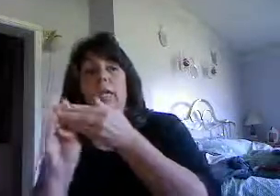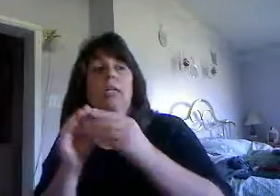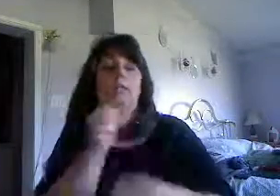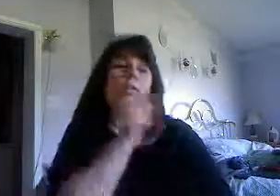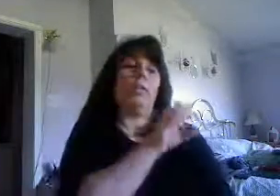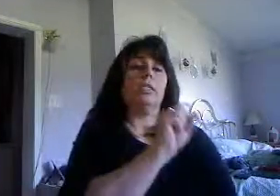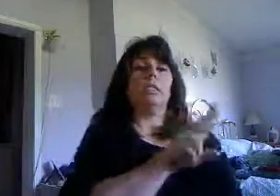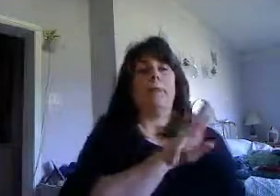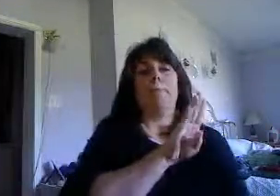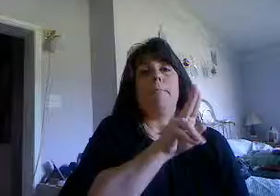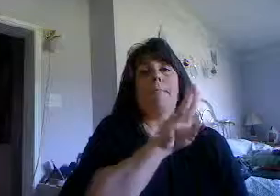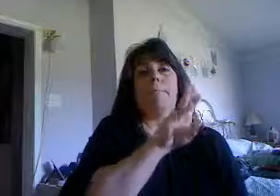air and open spaces.